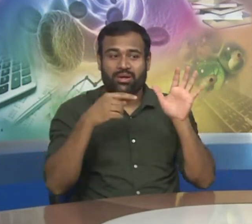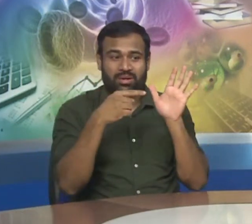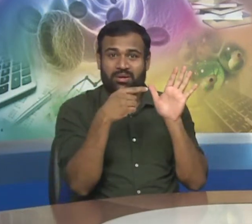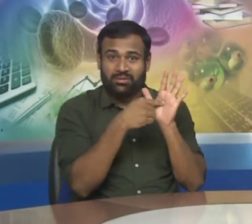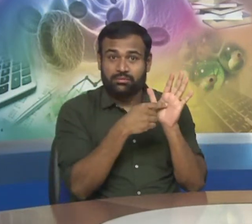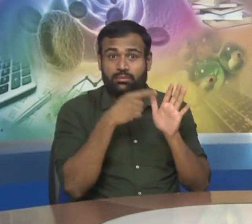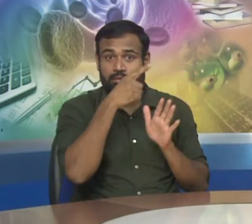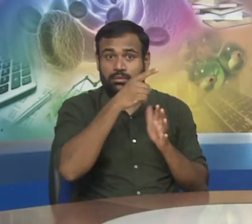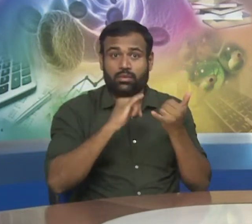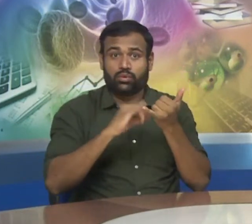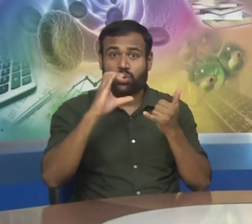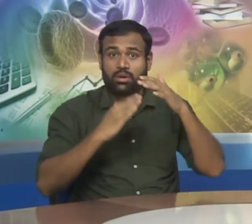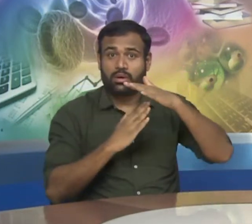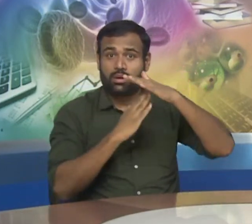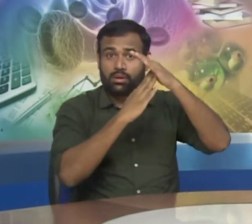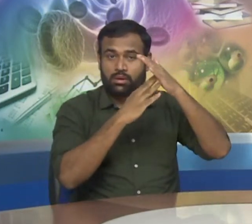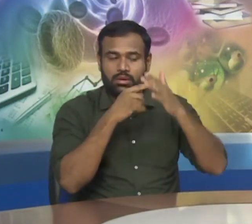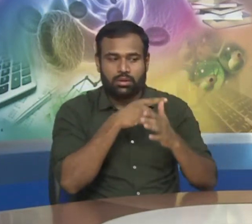Guardian of the Constitution.